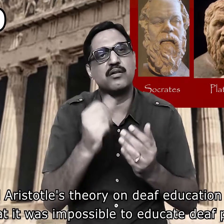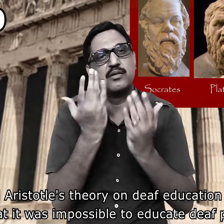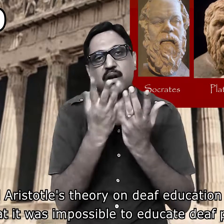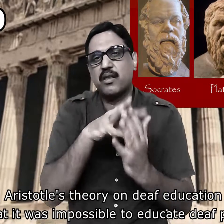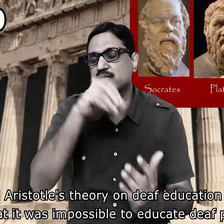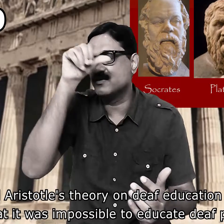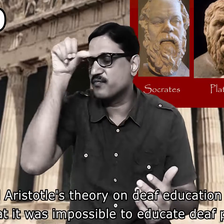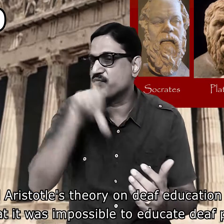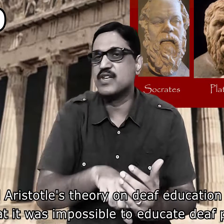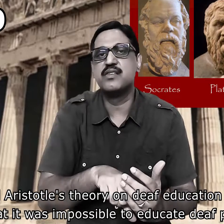deaf people.